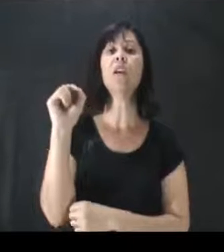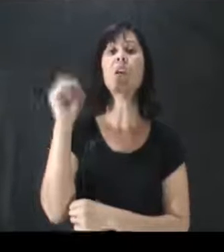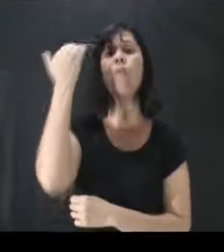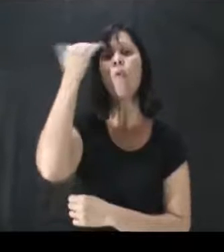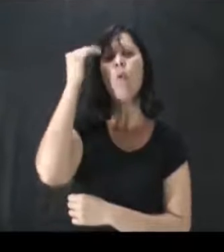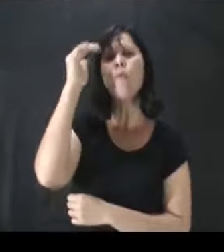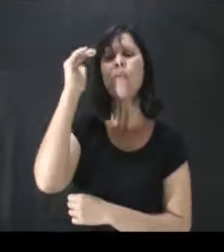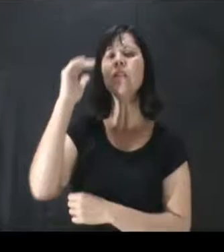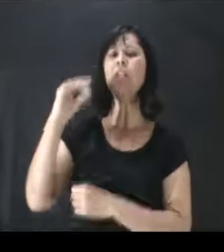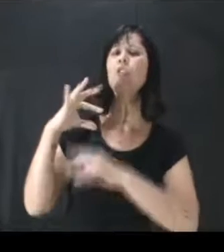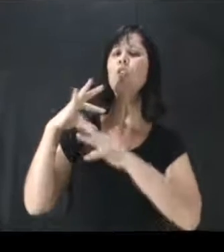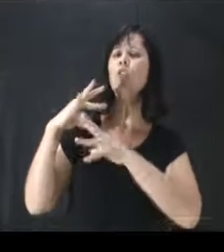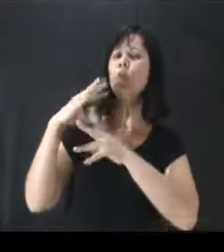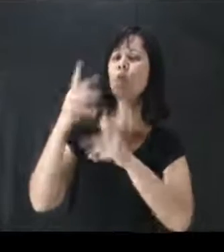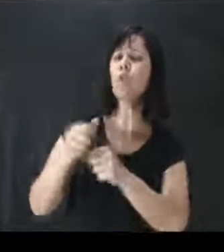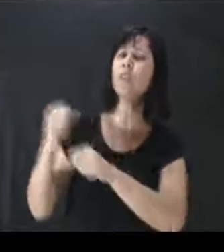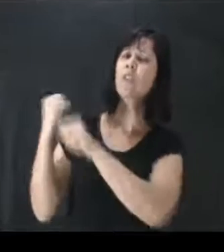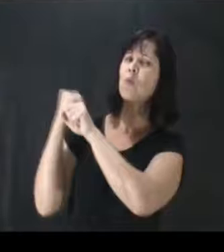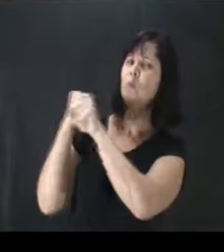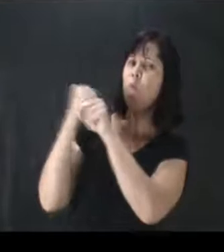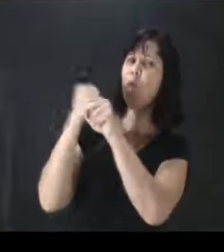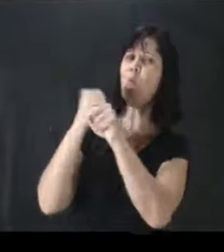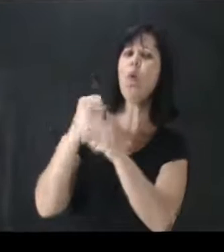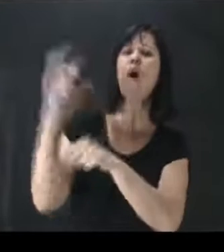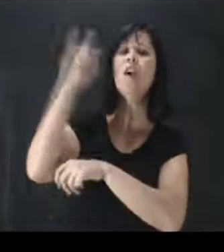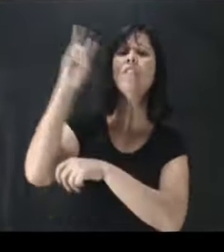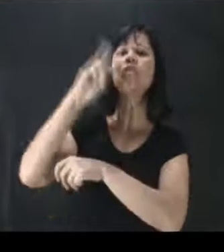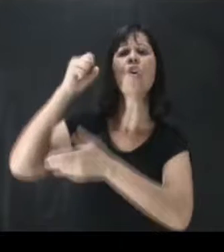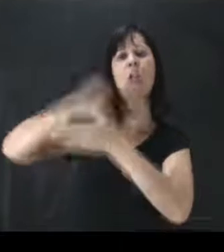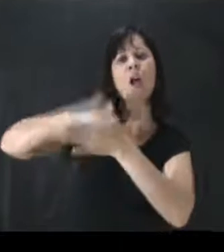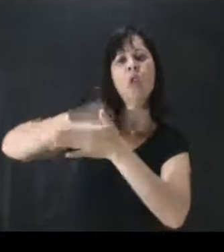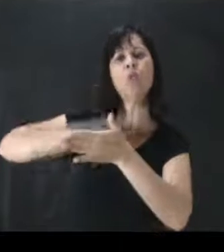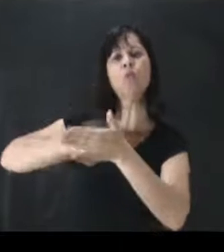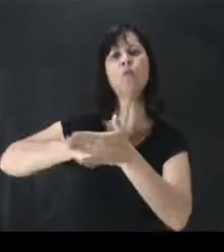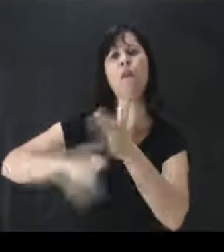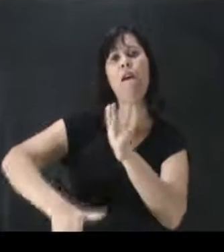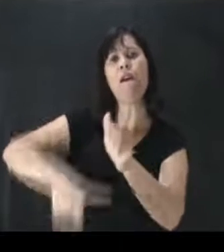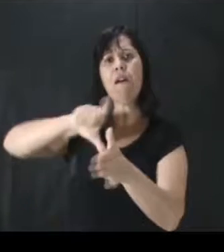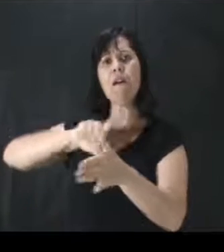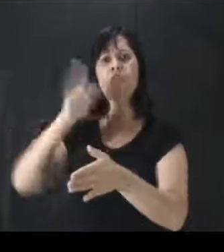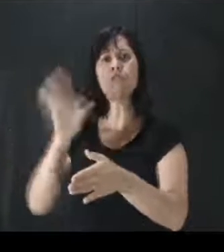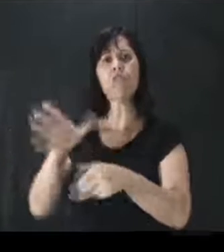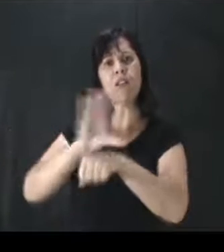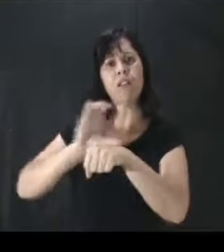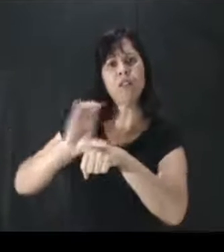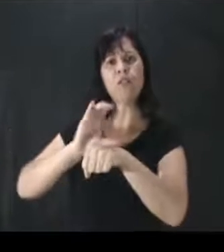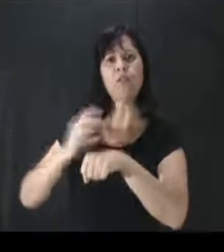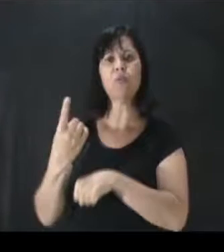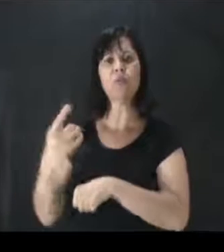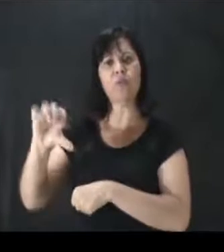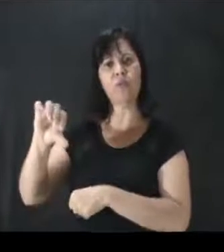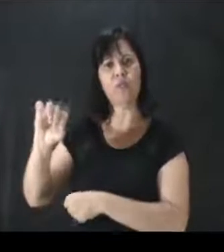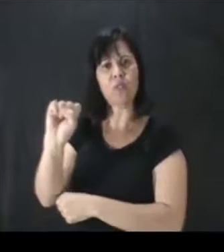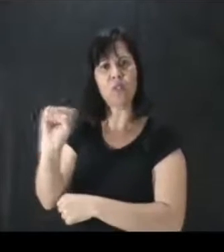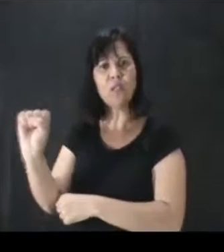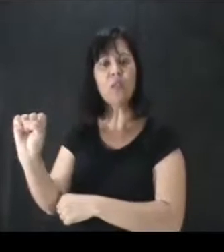to understand the context resulting from decades of struggles of persons with disabilities since